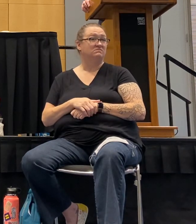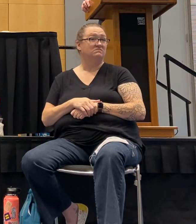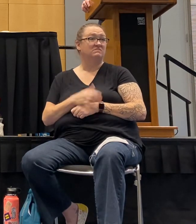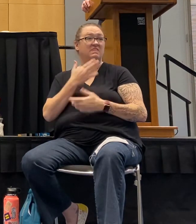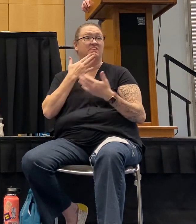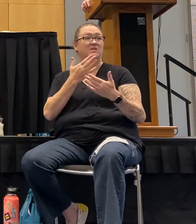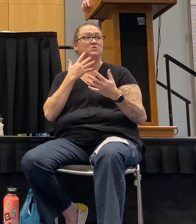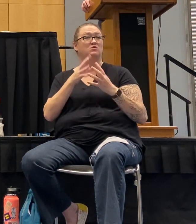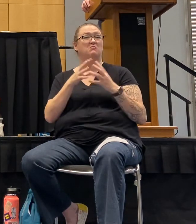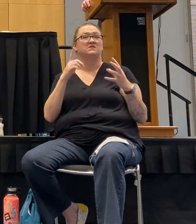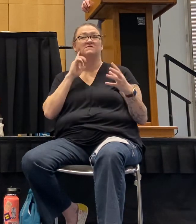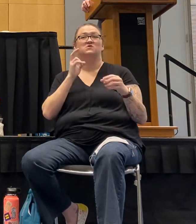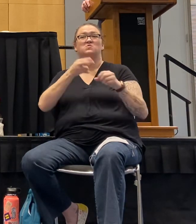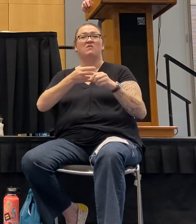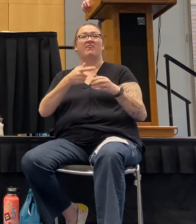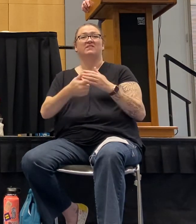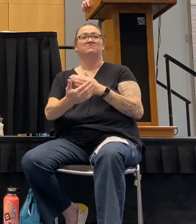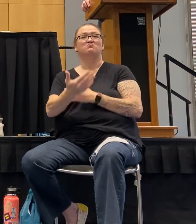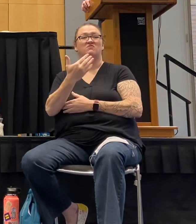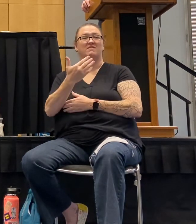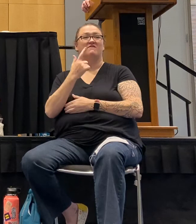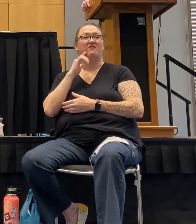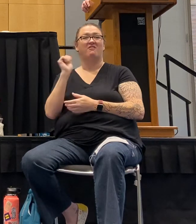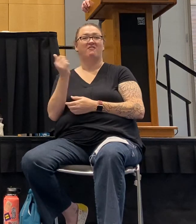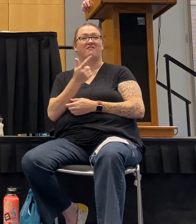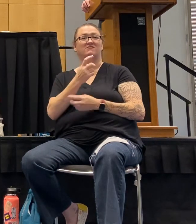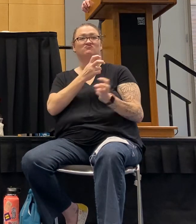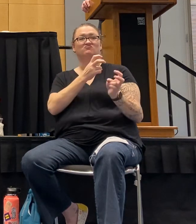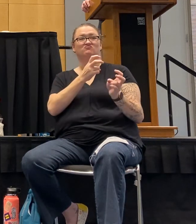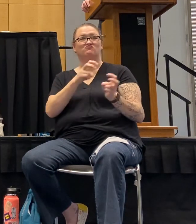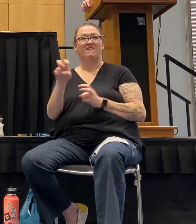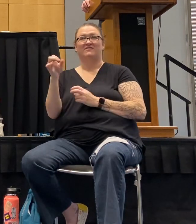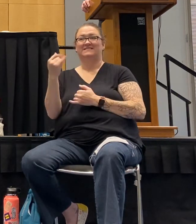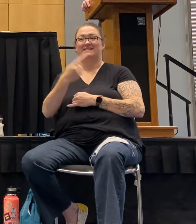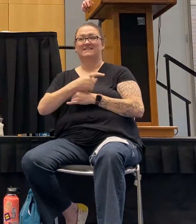Well, thank you so much for joining us this morning, and for all those traveling